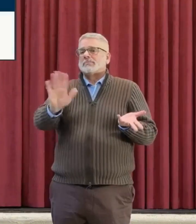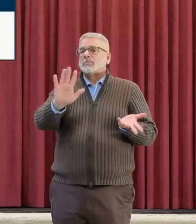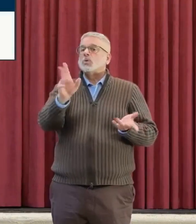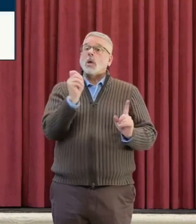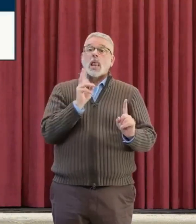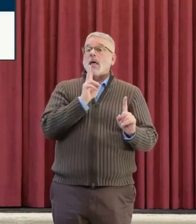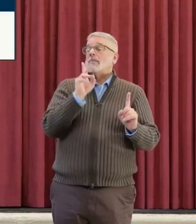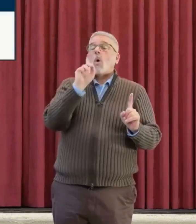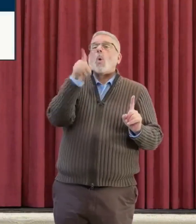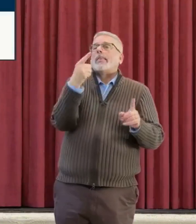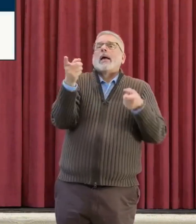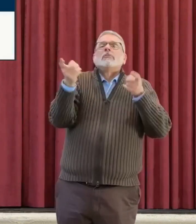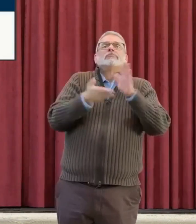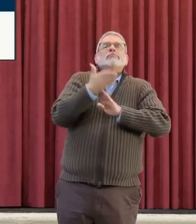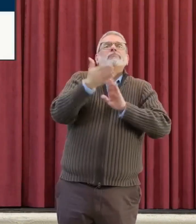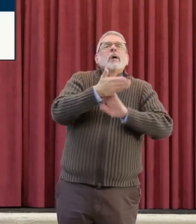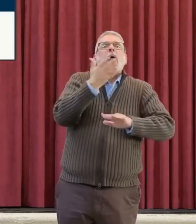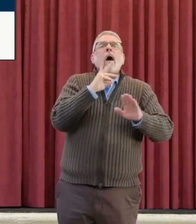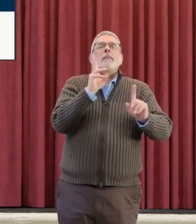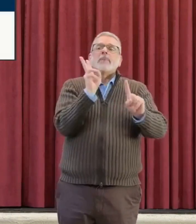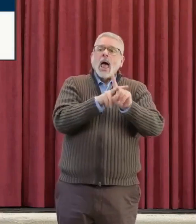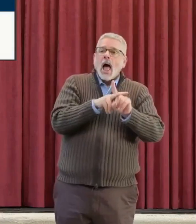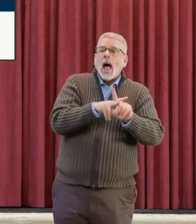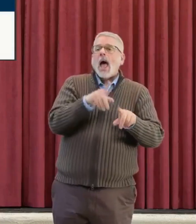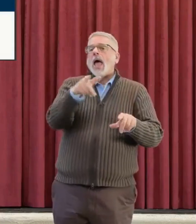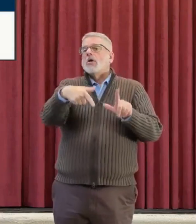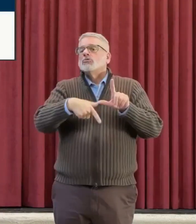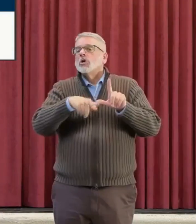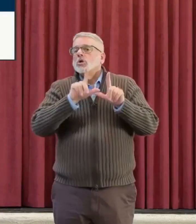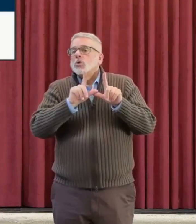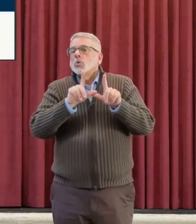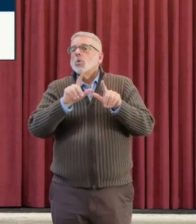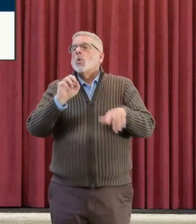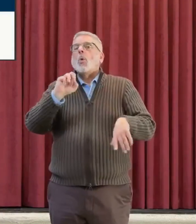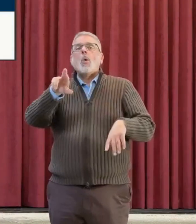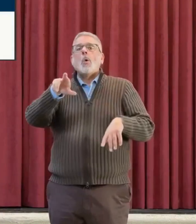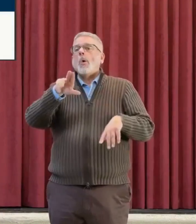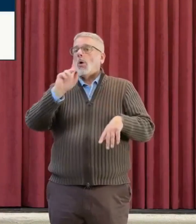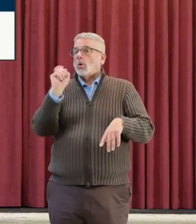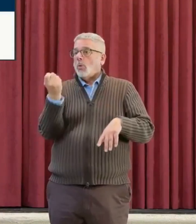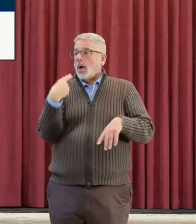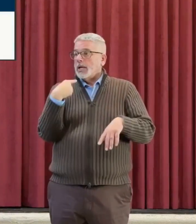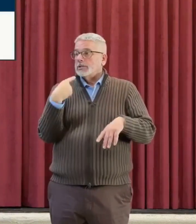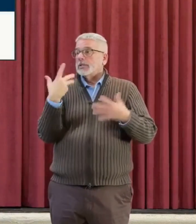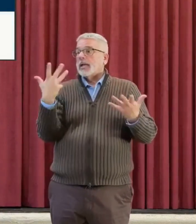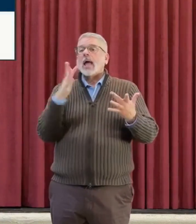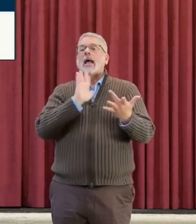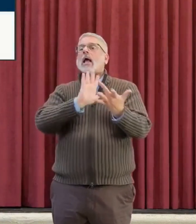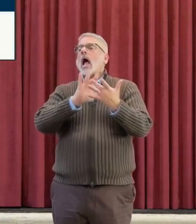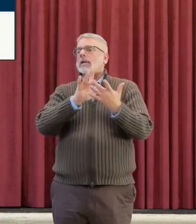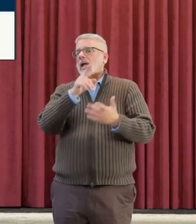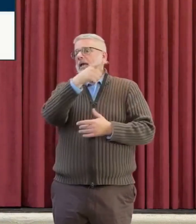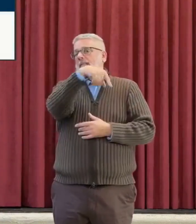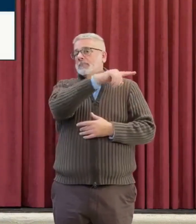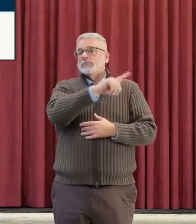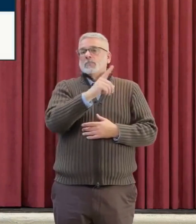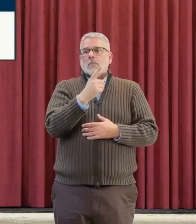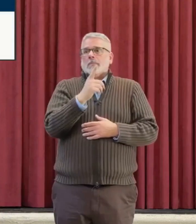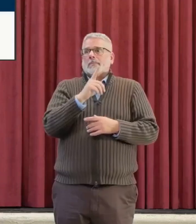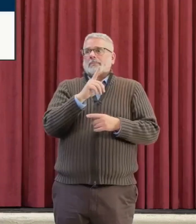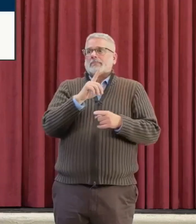can apply for Medi-Cal, you can renew Medi-Cal with them. If you have any questions, you can contact them.